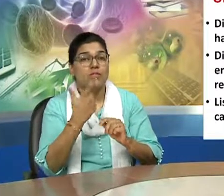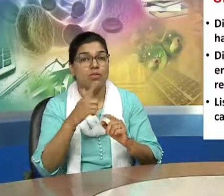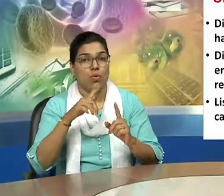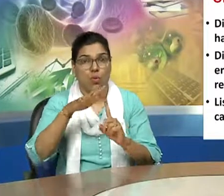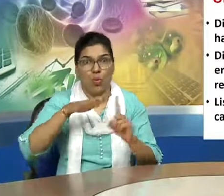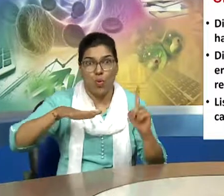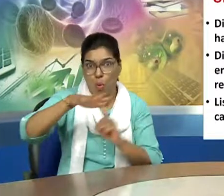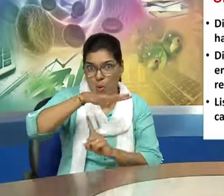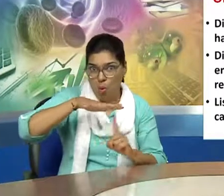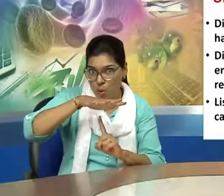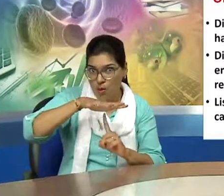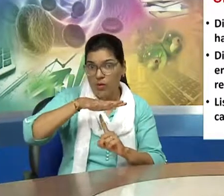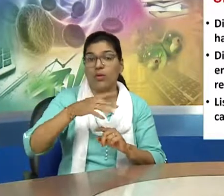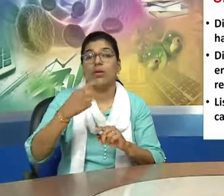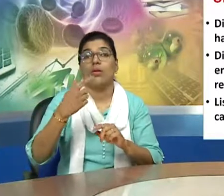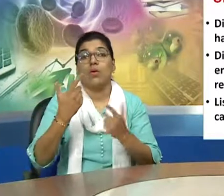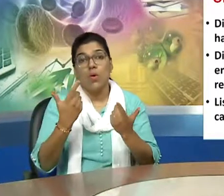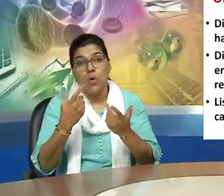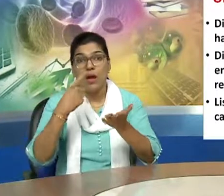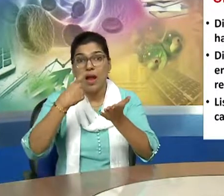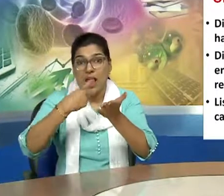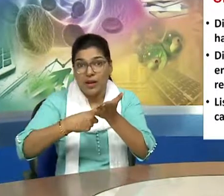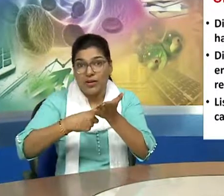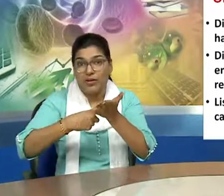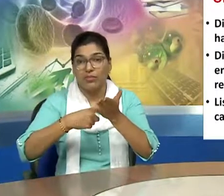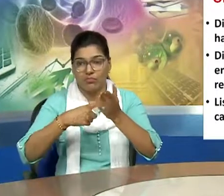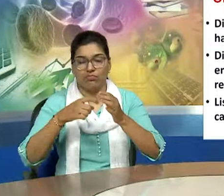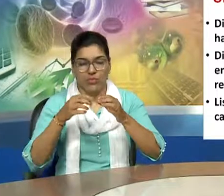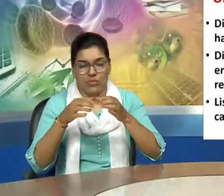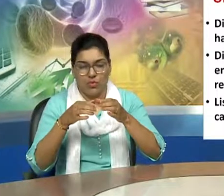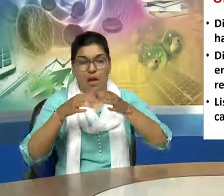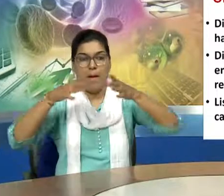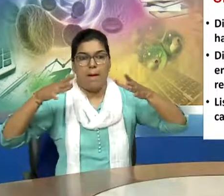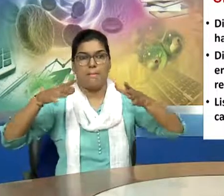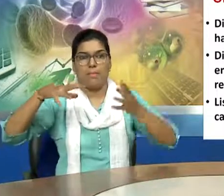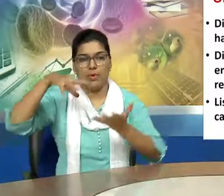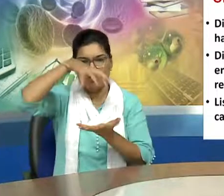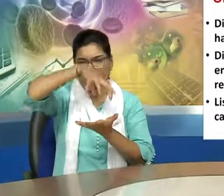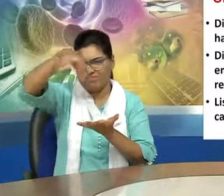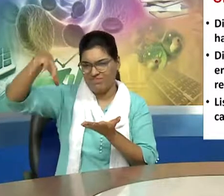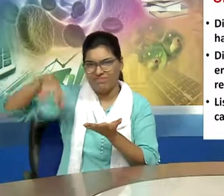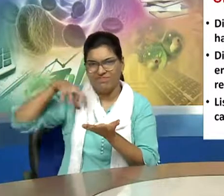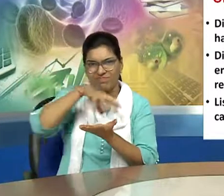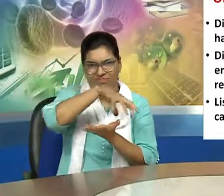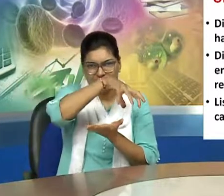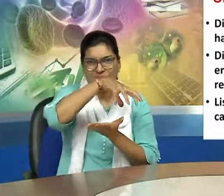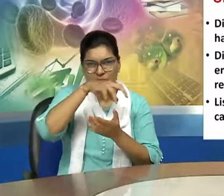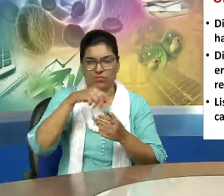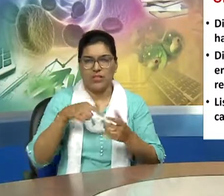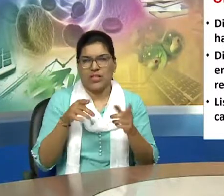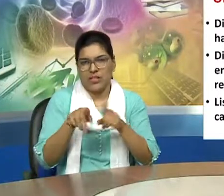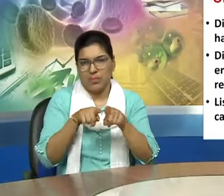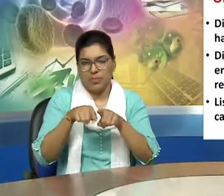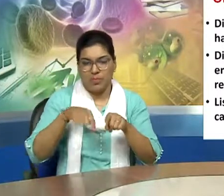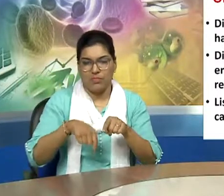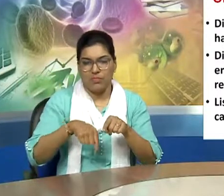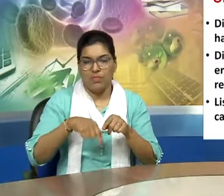The third objective which we are going to discuss in this video is we will be able to